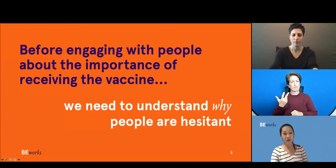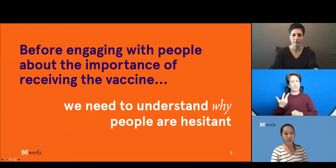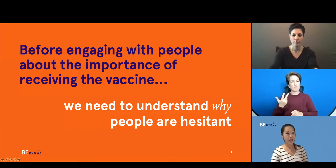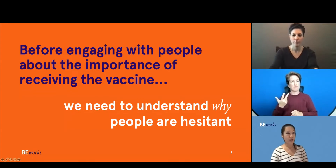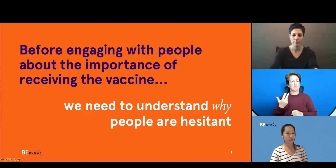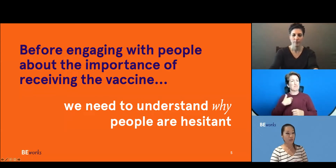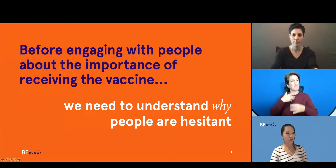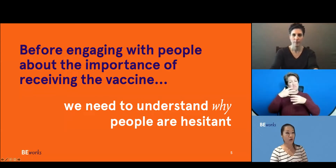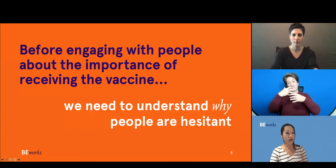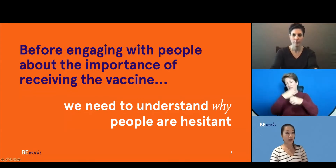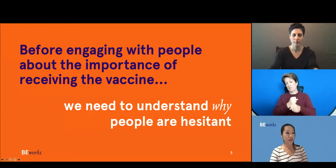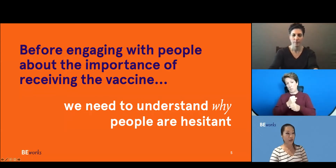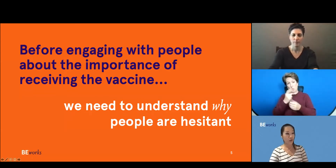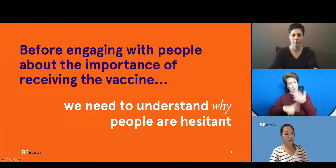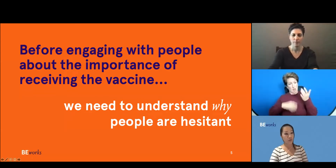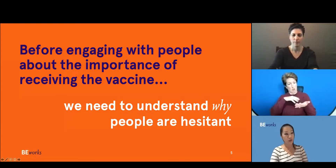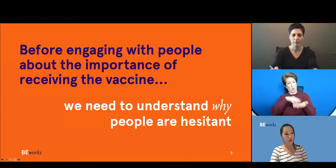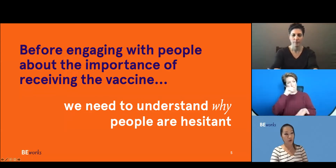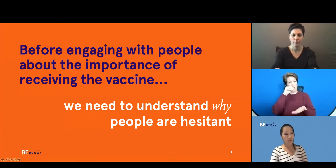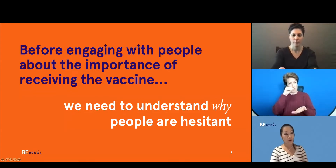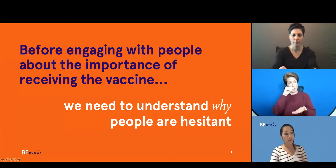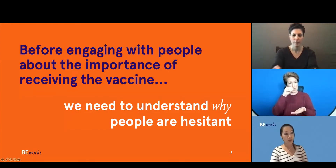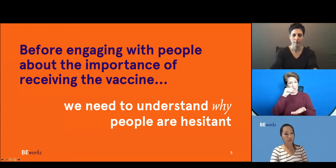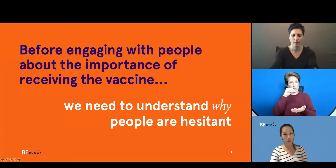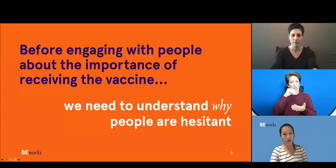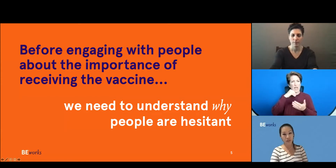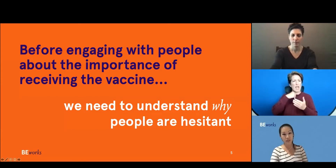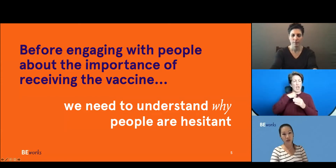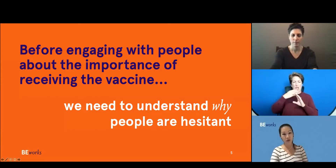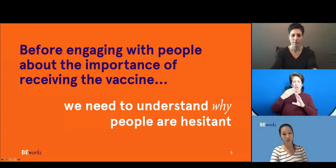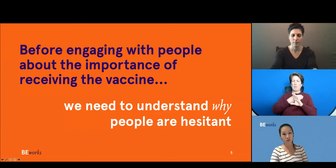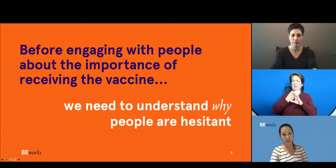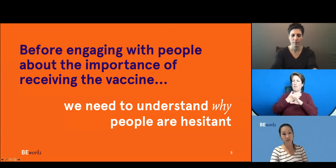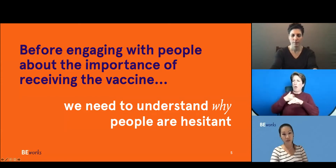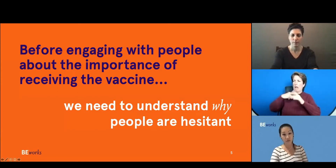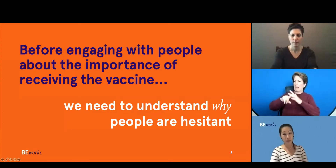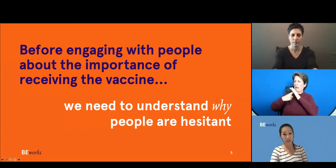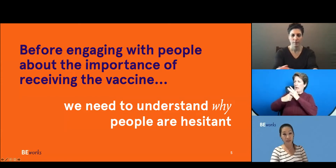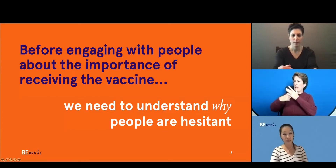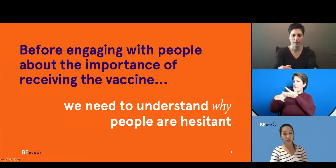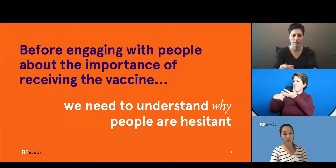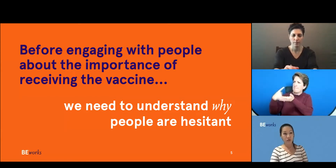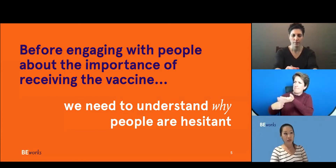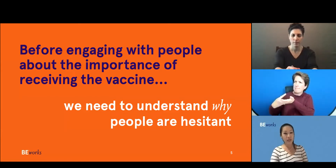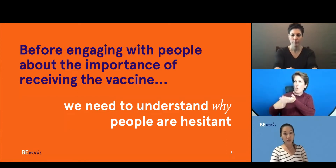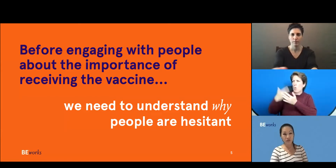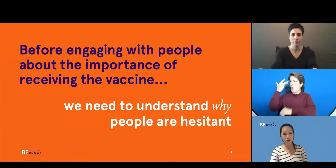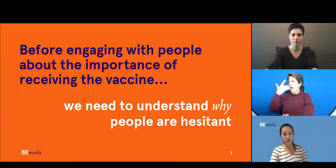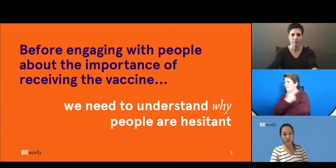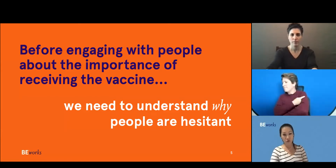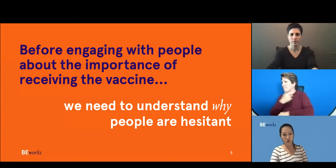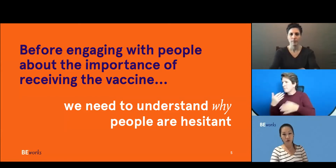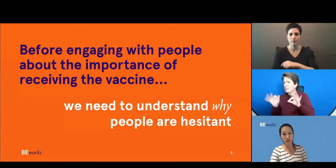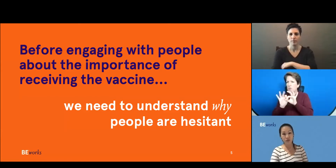nutshell, is that before engaging with people about the importance of receiving the vaccine, we need to first